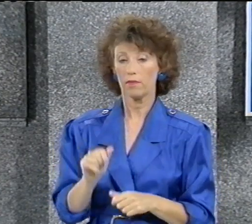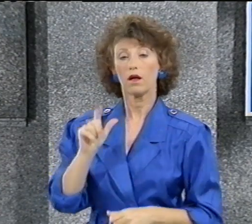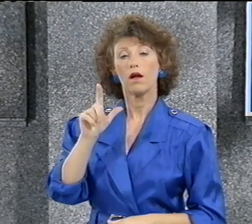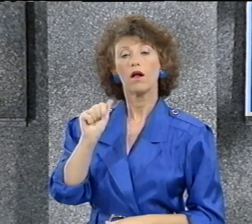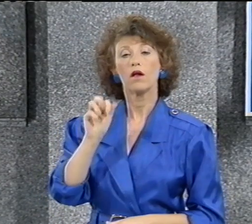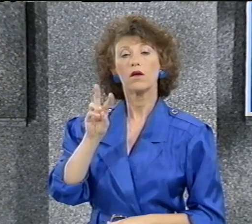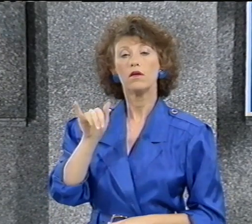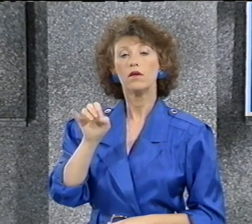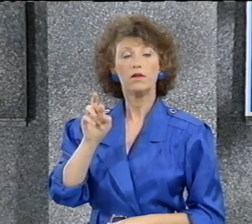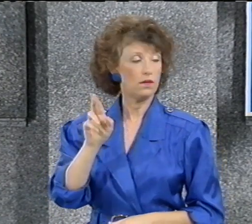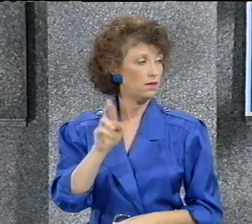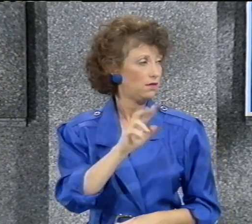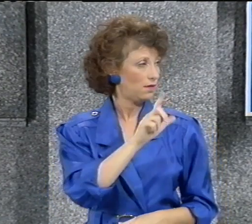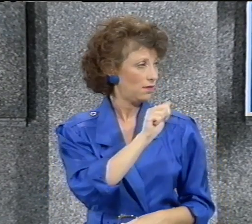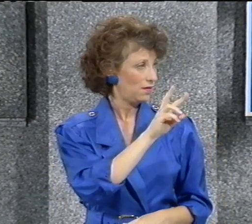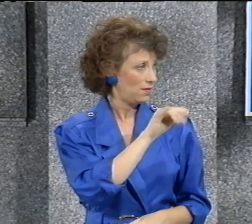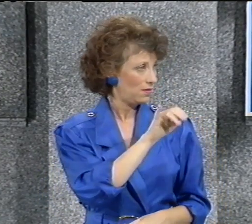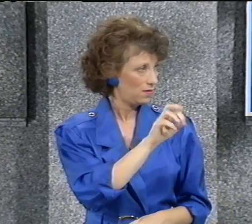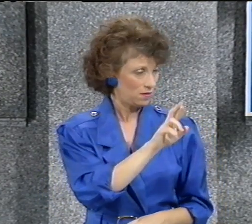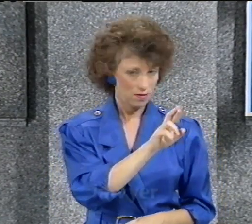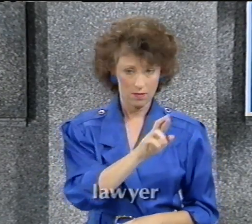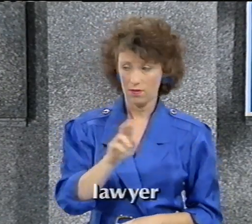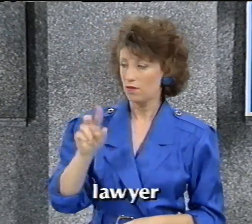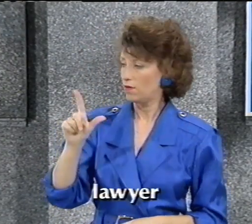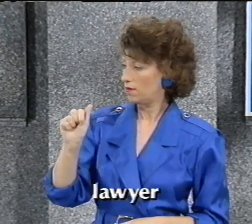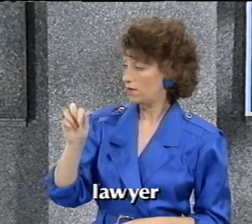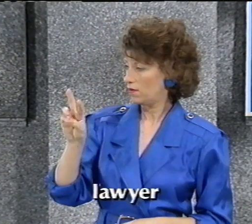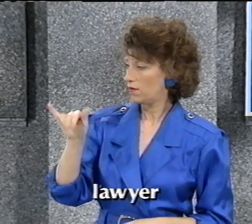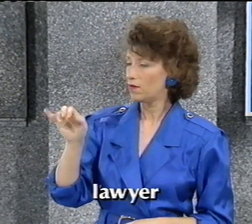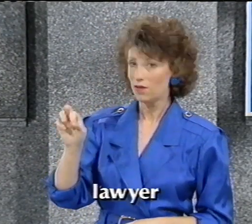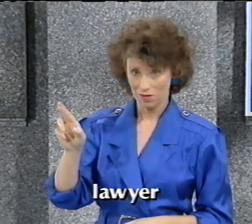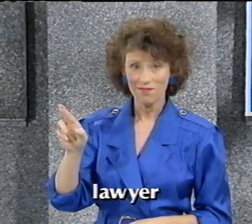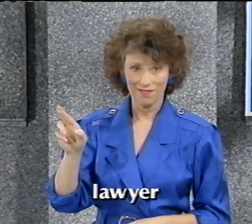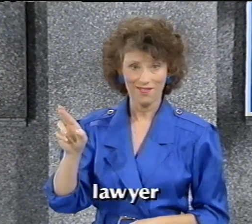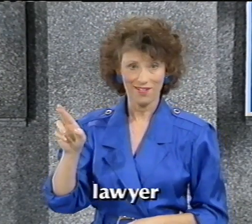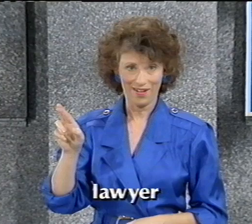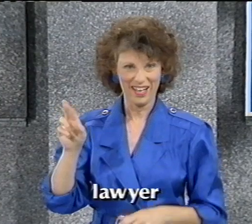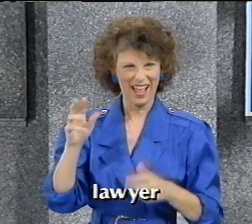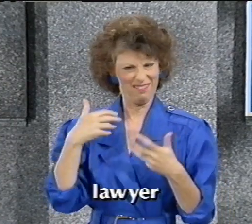them. Here's a word that has a lot of shape change. Look at it.